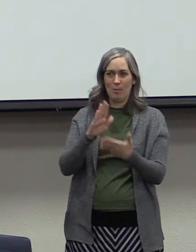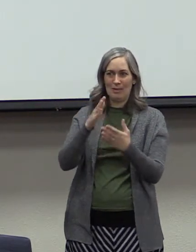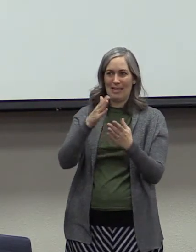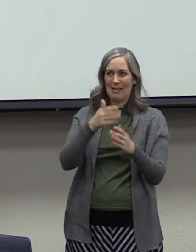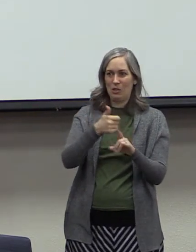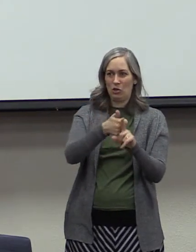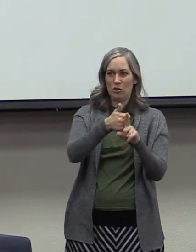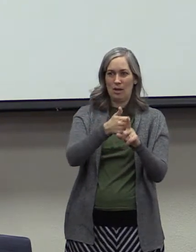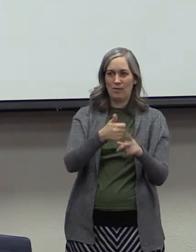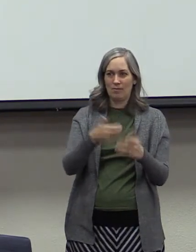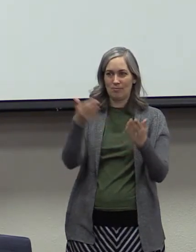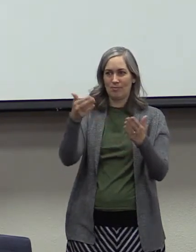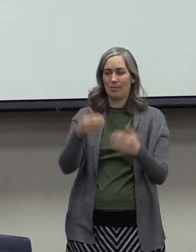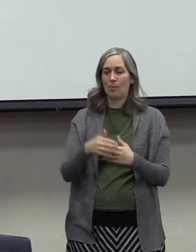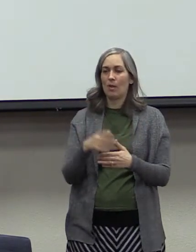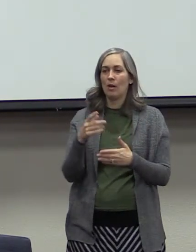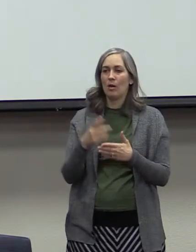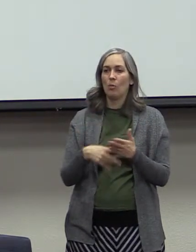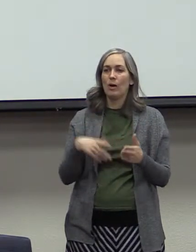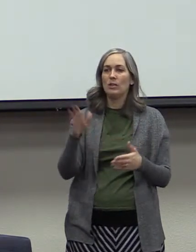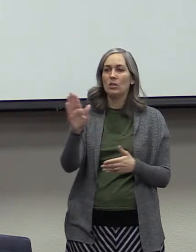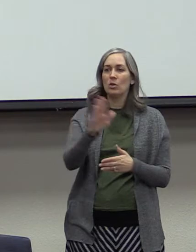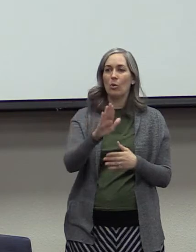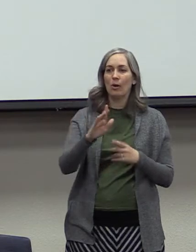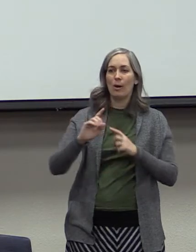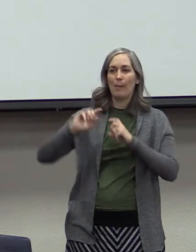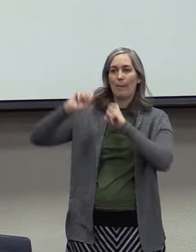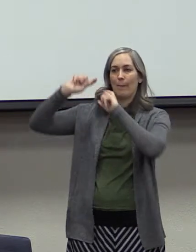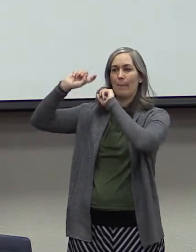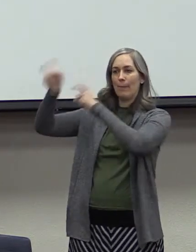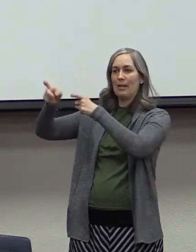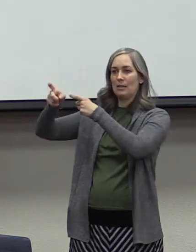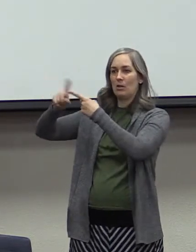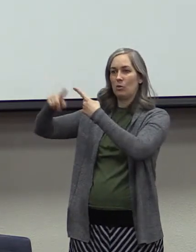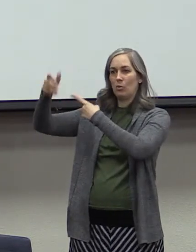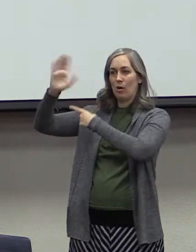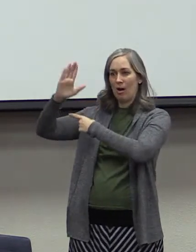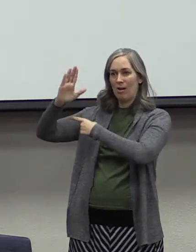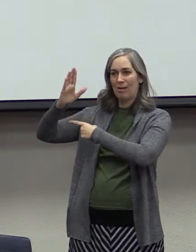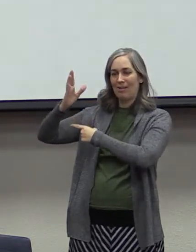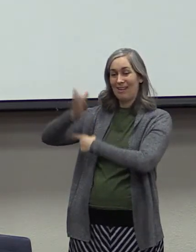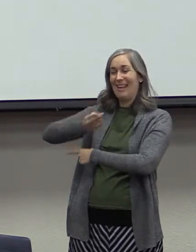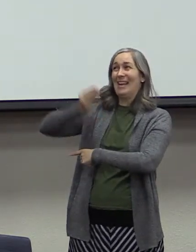What is your present to God? Give Him your best.